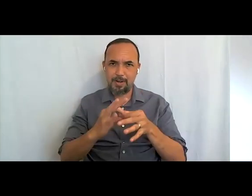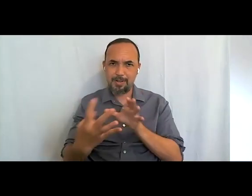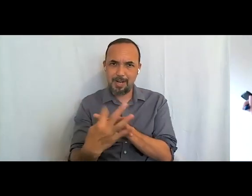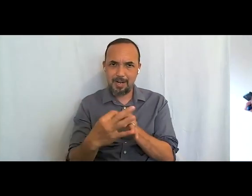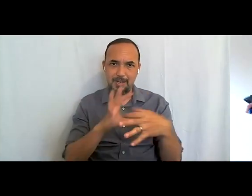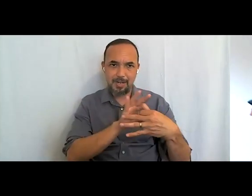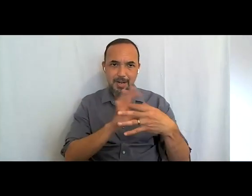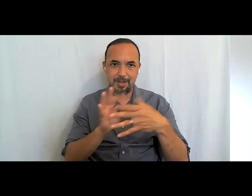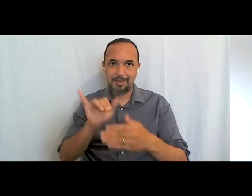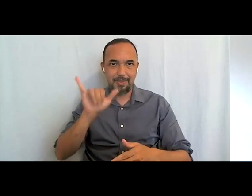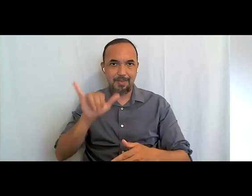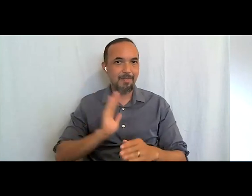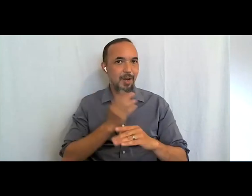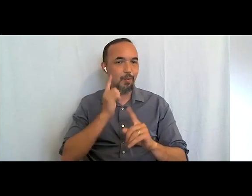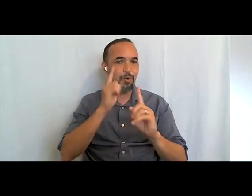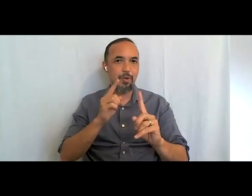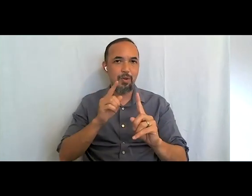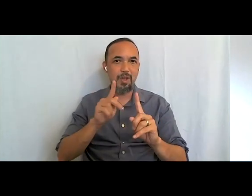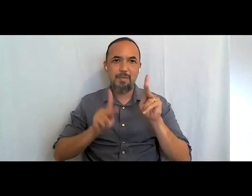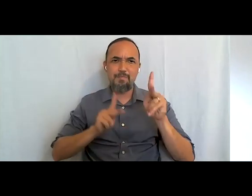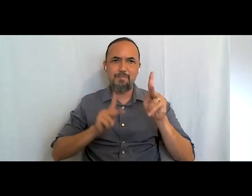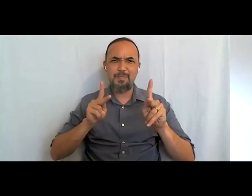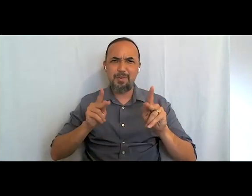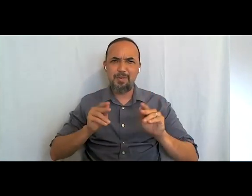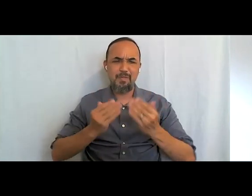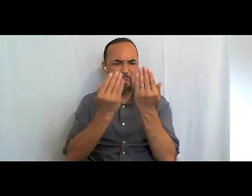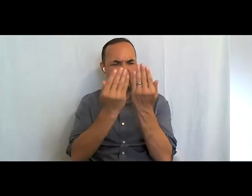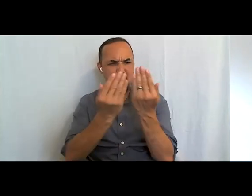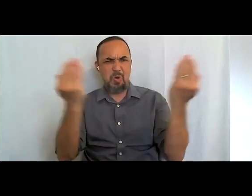people should be separate, that we should erect walls that